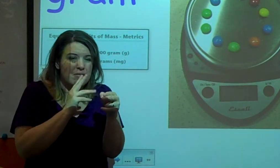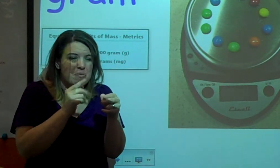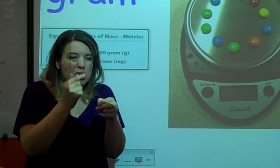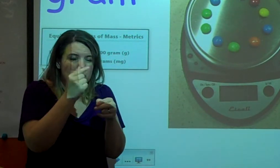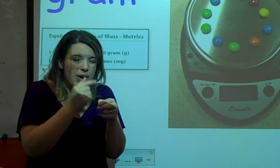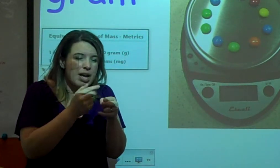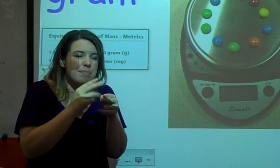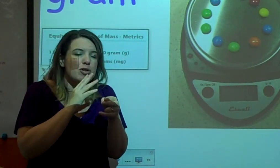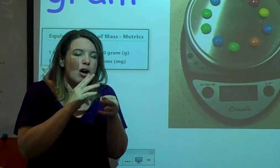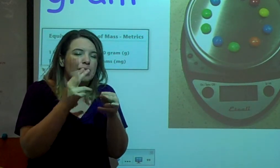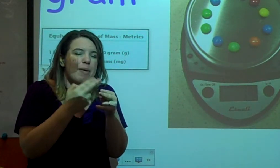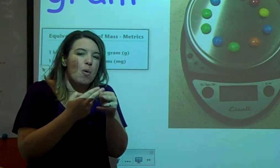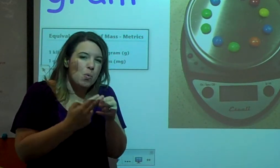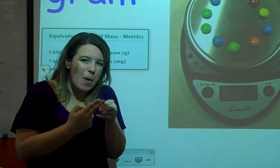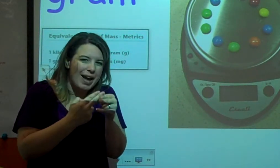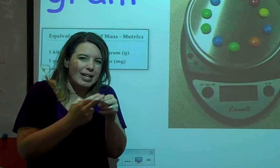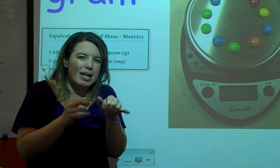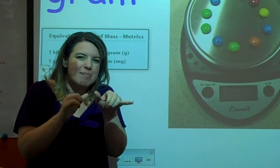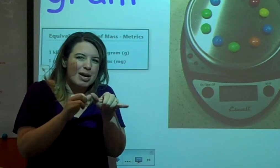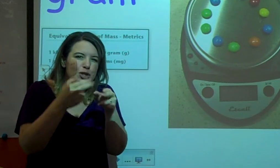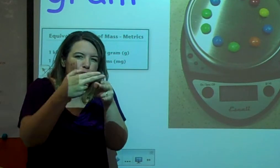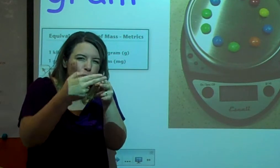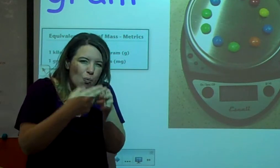a gram talks about weight. It measures the